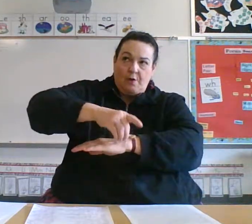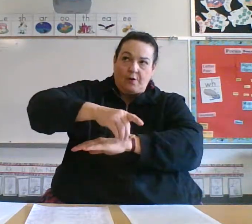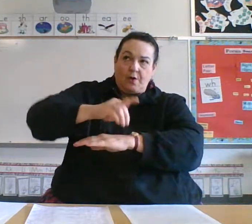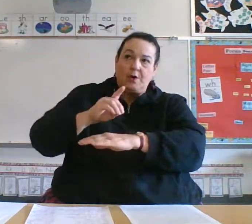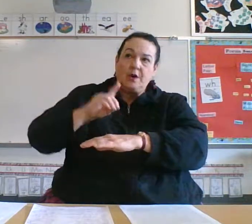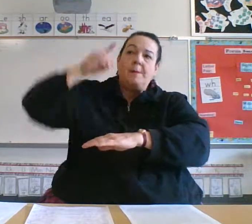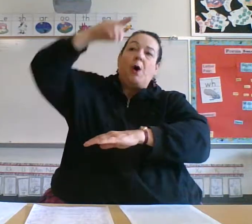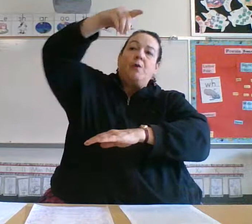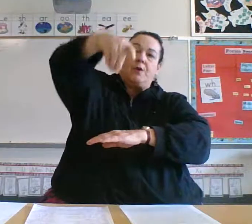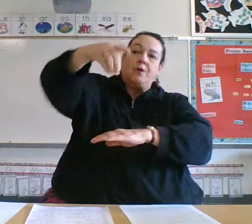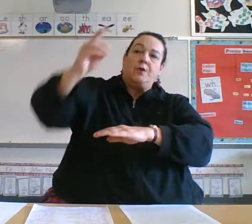Over. Come over.